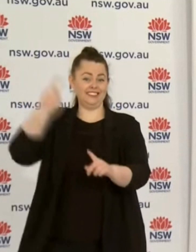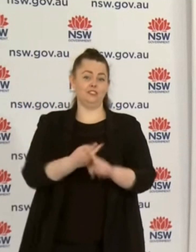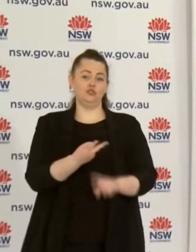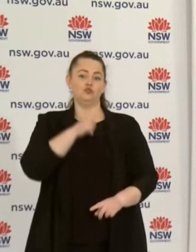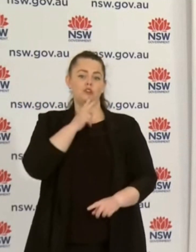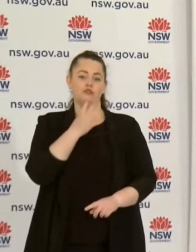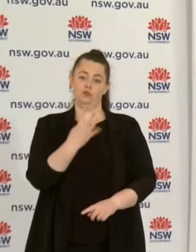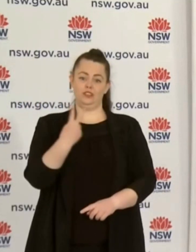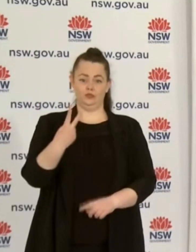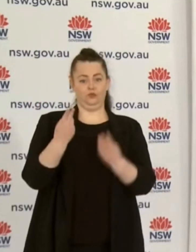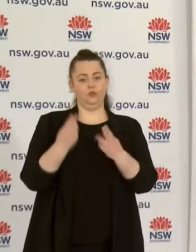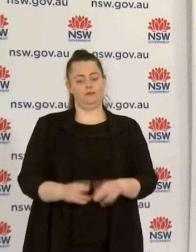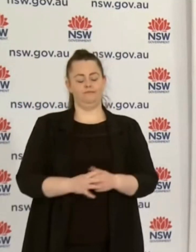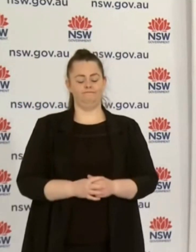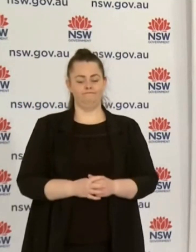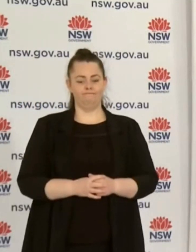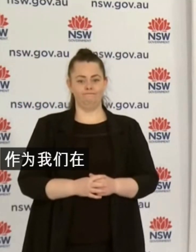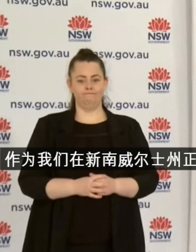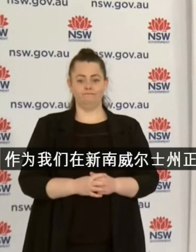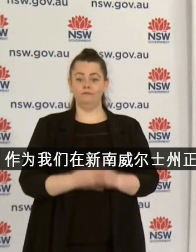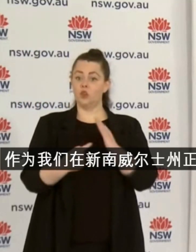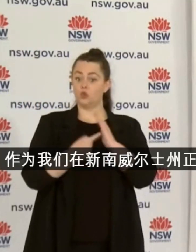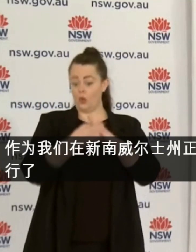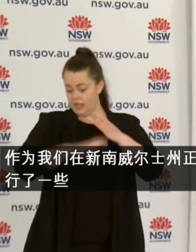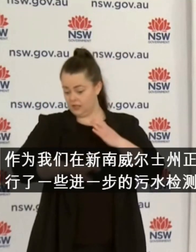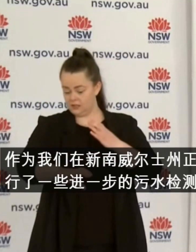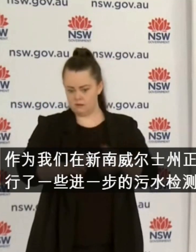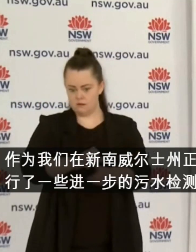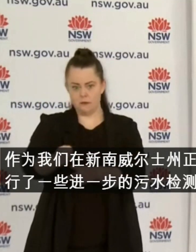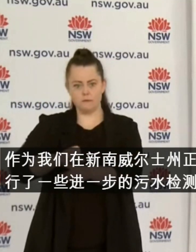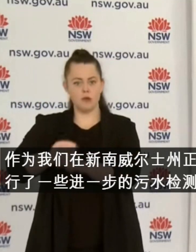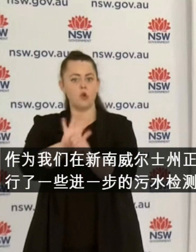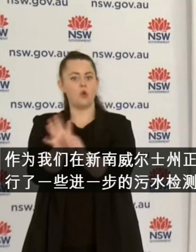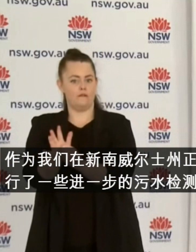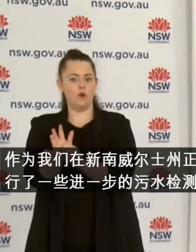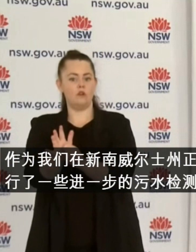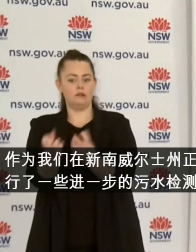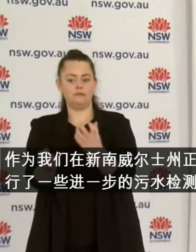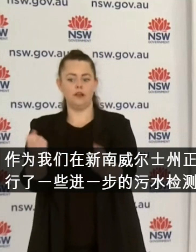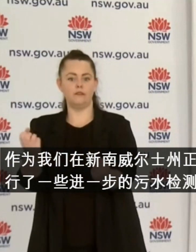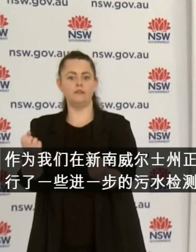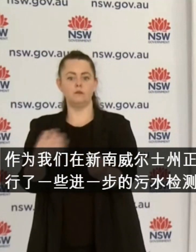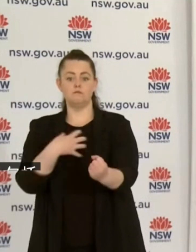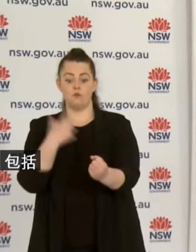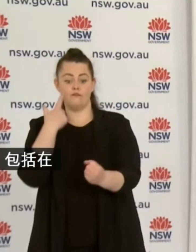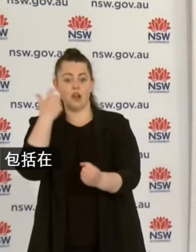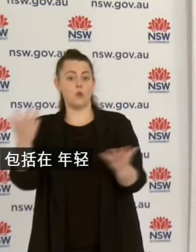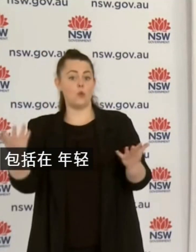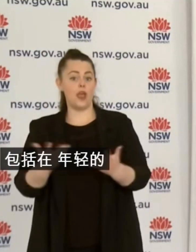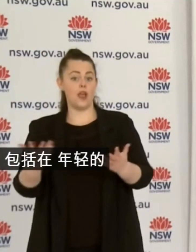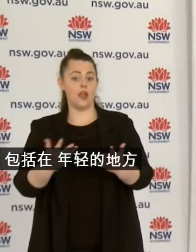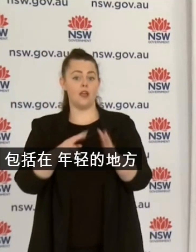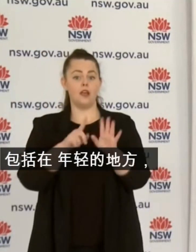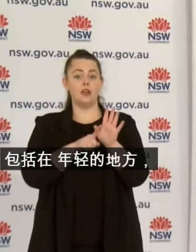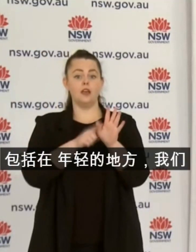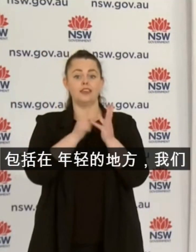had some further sewage detections as part of our ongoing sewage surveillance program in New South Wales, including at